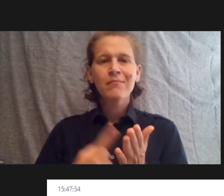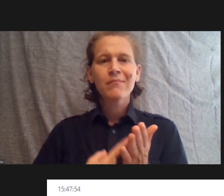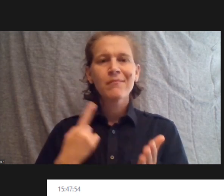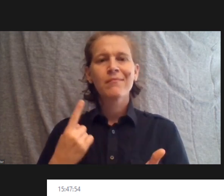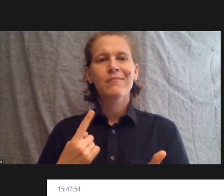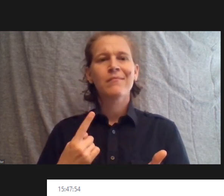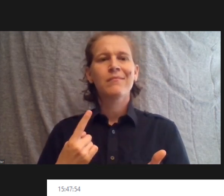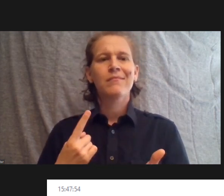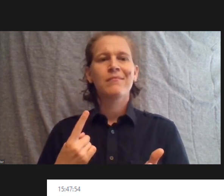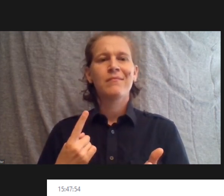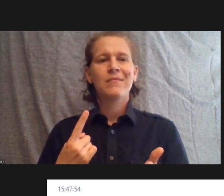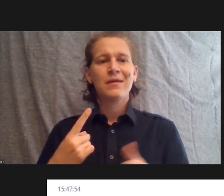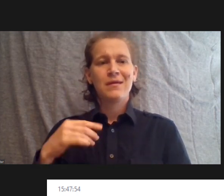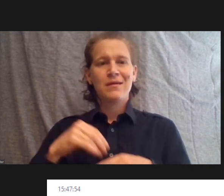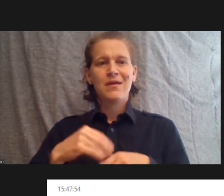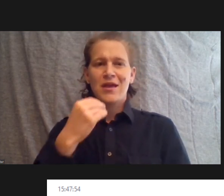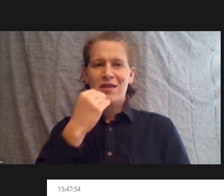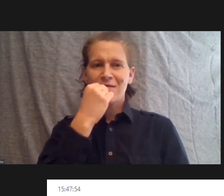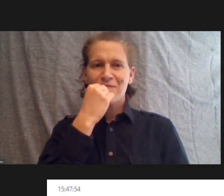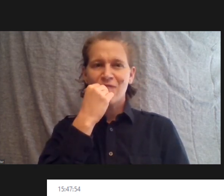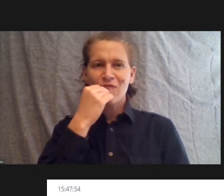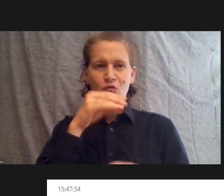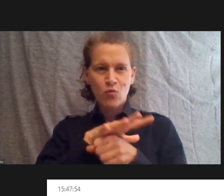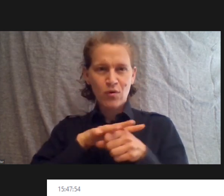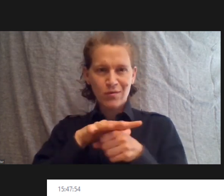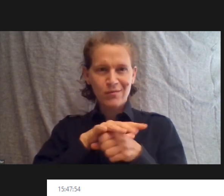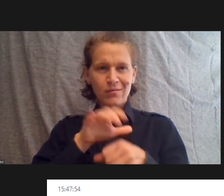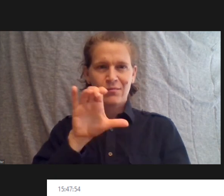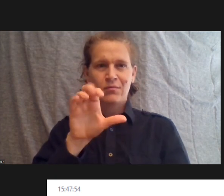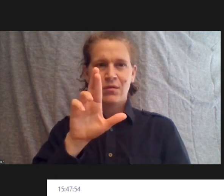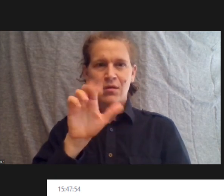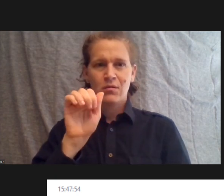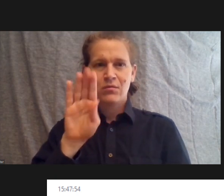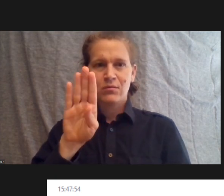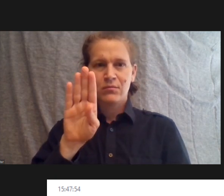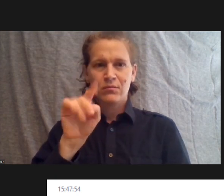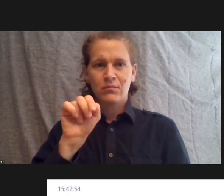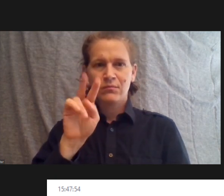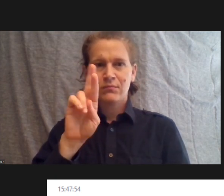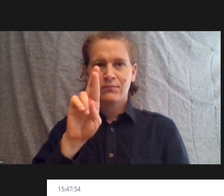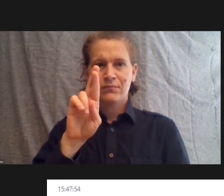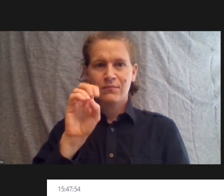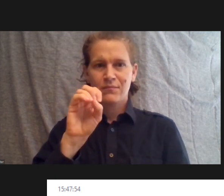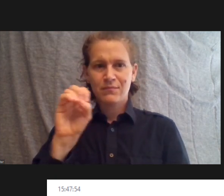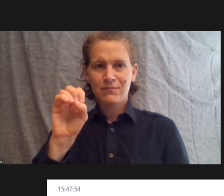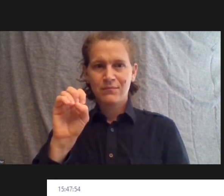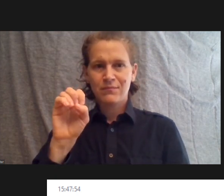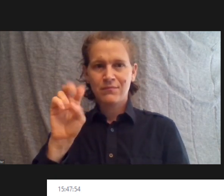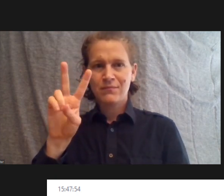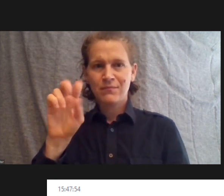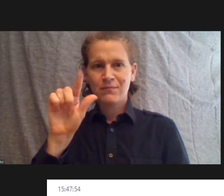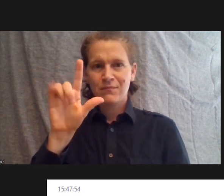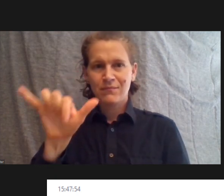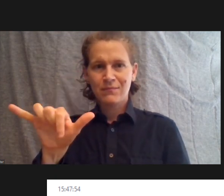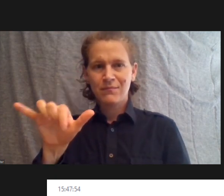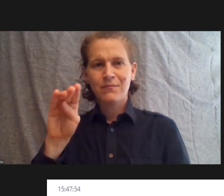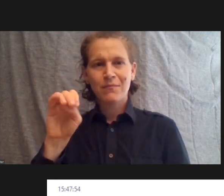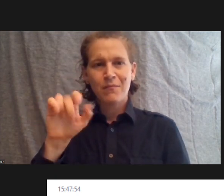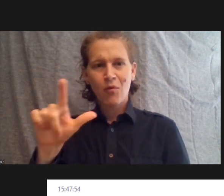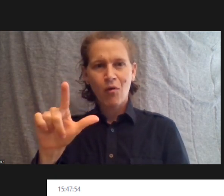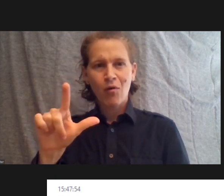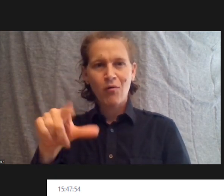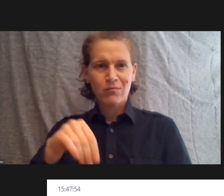food court at Crabtree Valley Mall in Raleigh. I